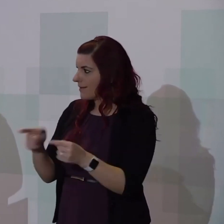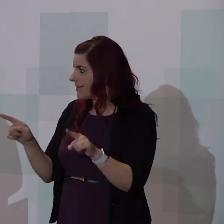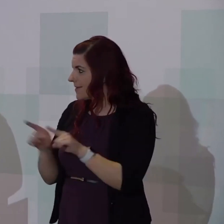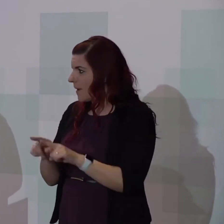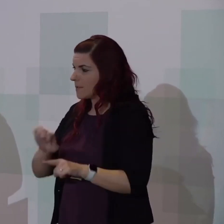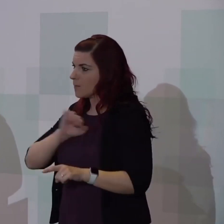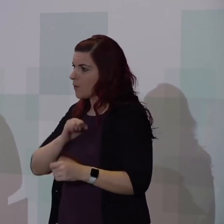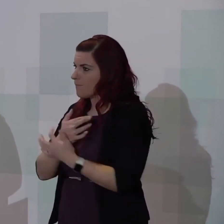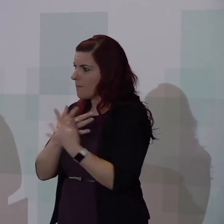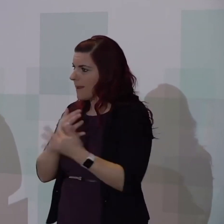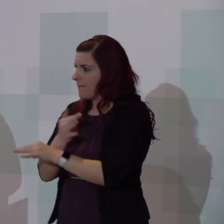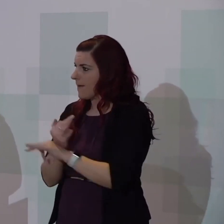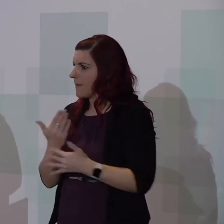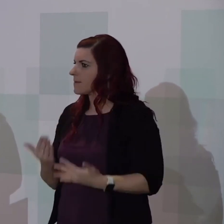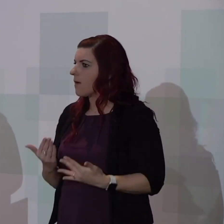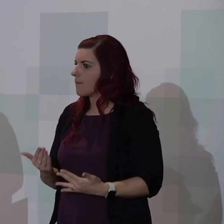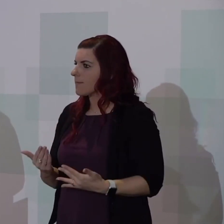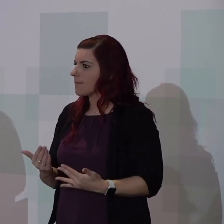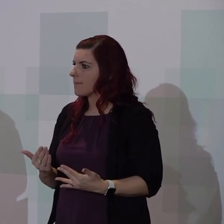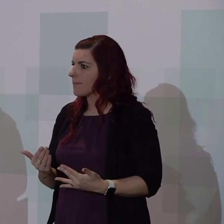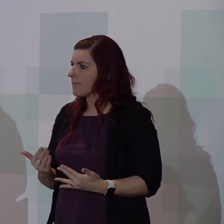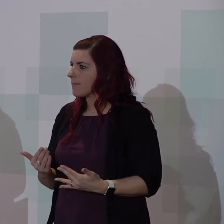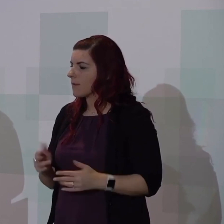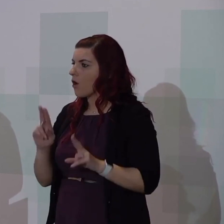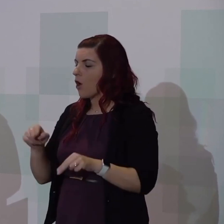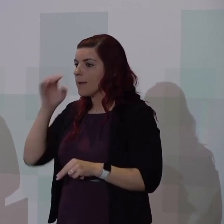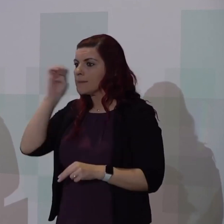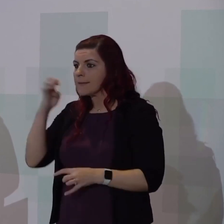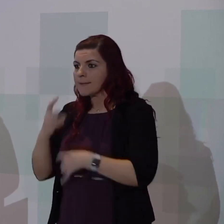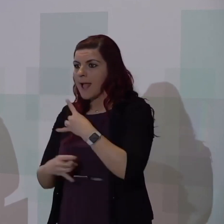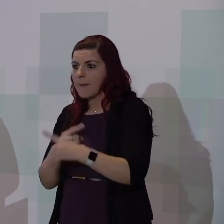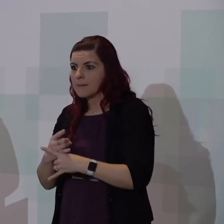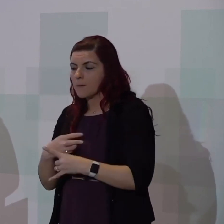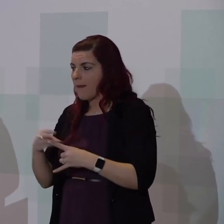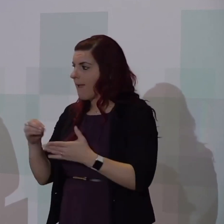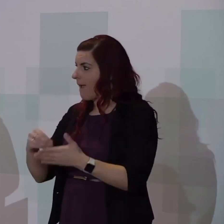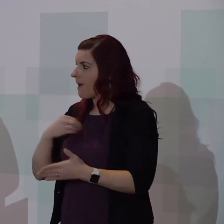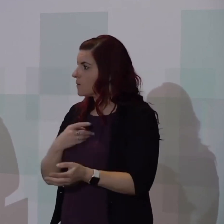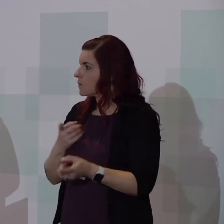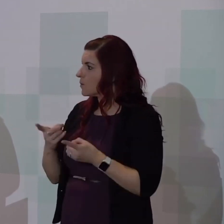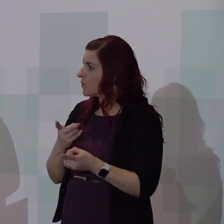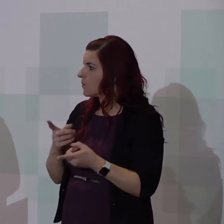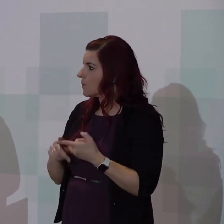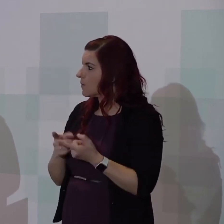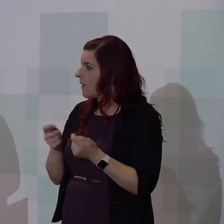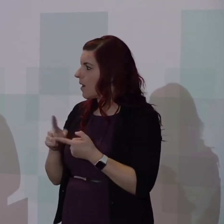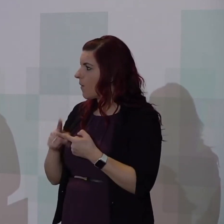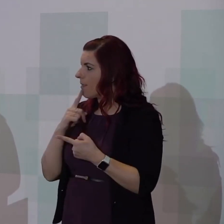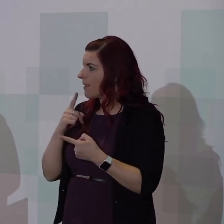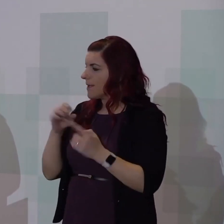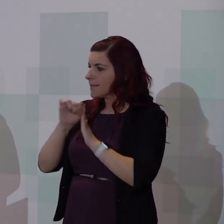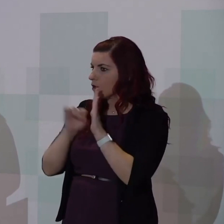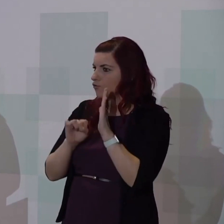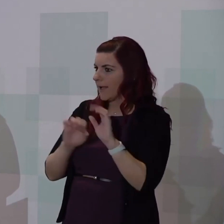many families today. The unexpected came when I had to deal with statutory agencies